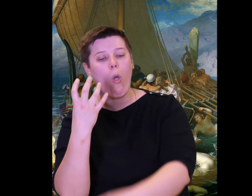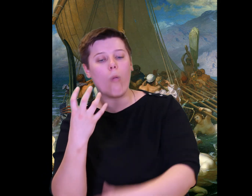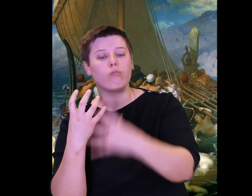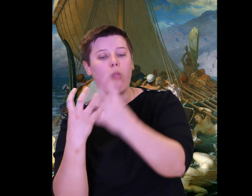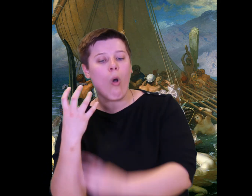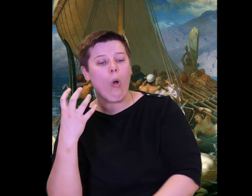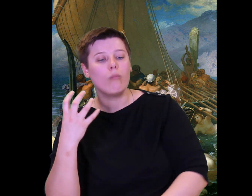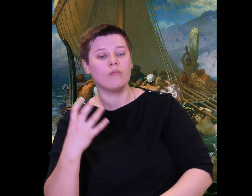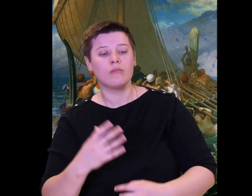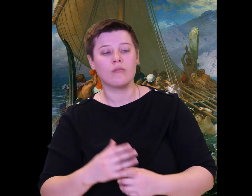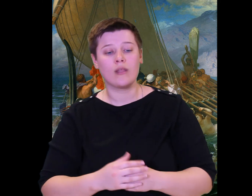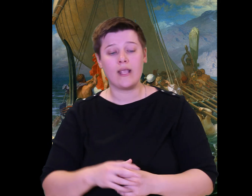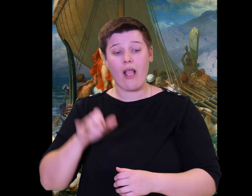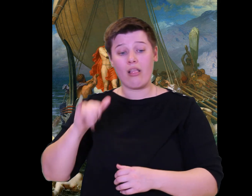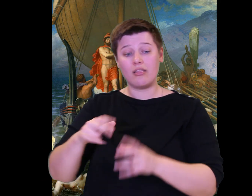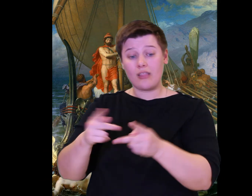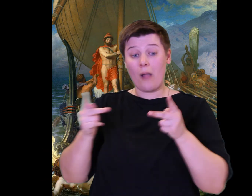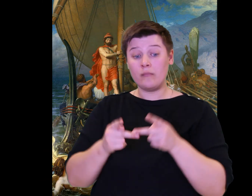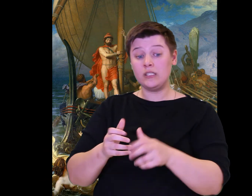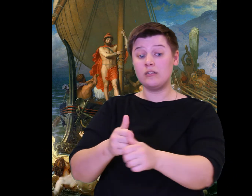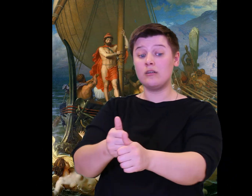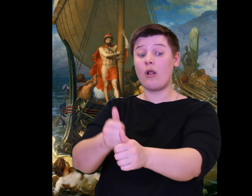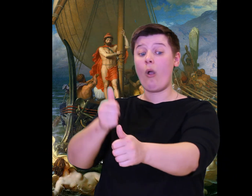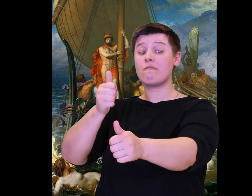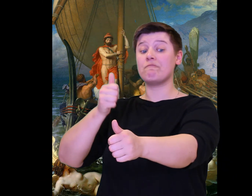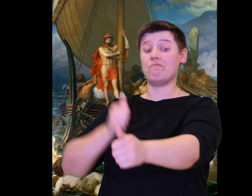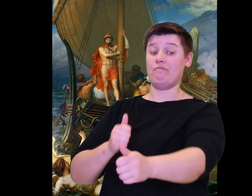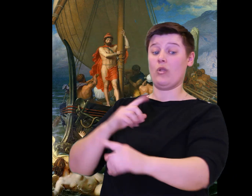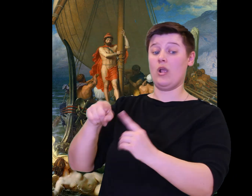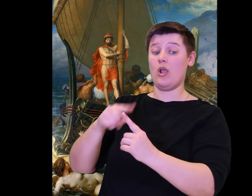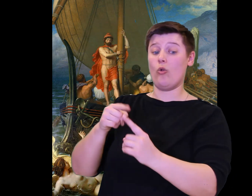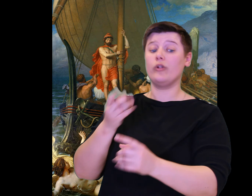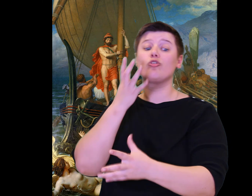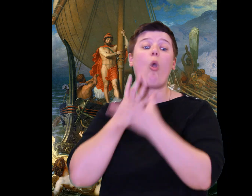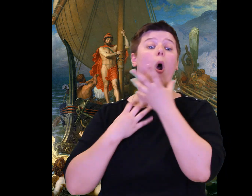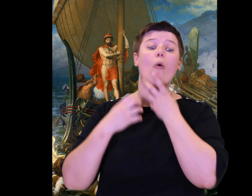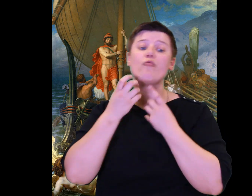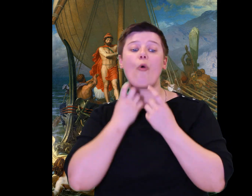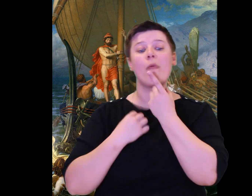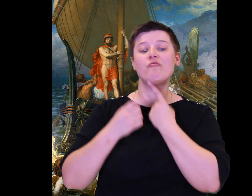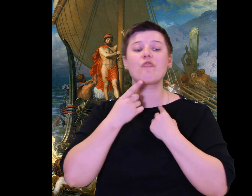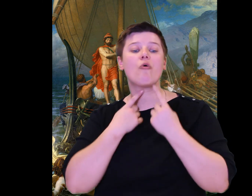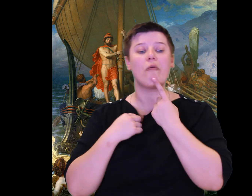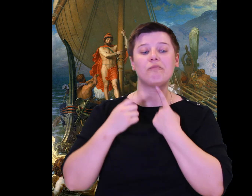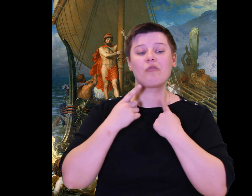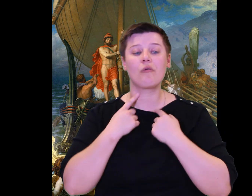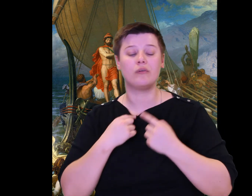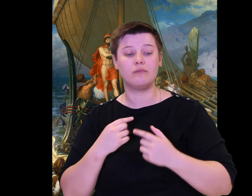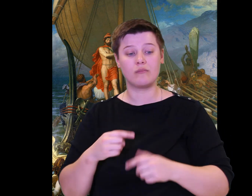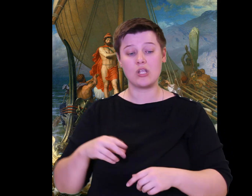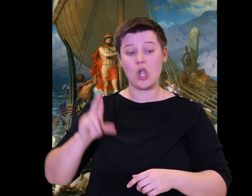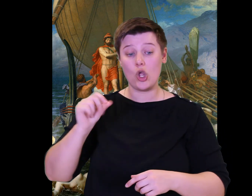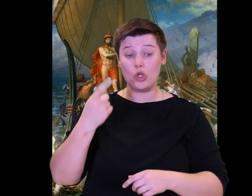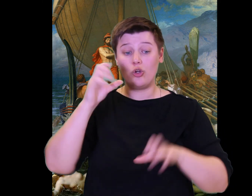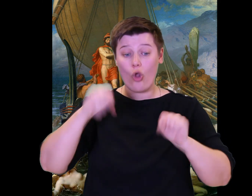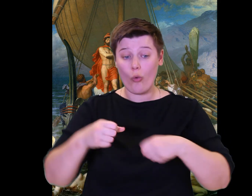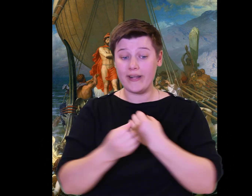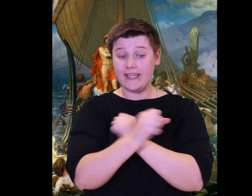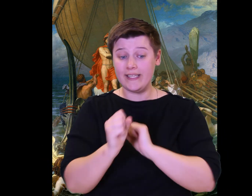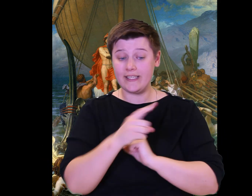rock and hunts for fish. She catches dolphins, seals, and sometimes even enormous